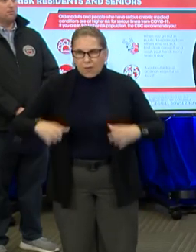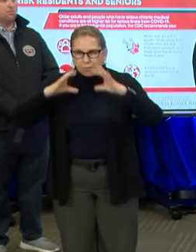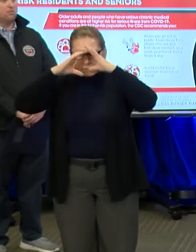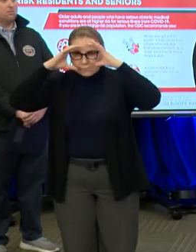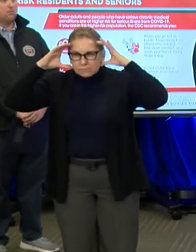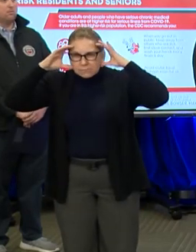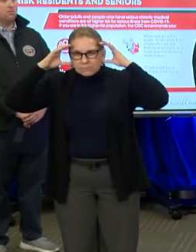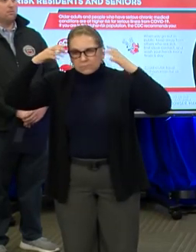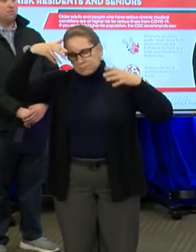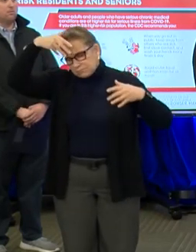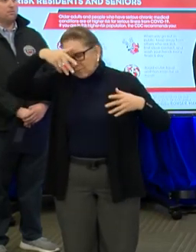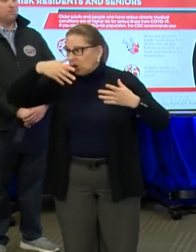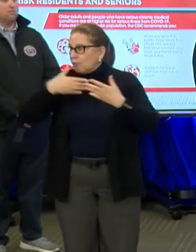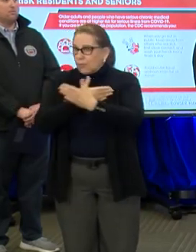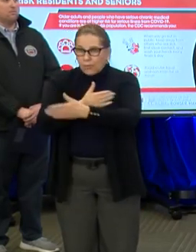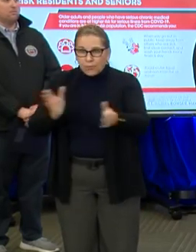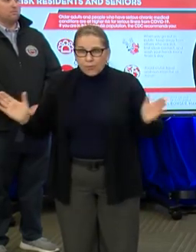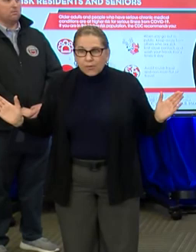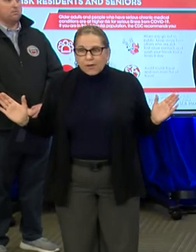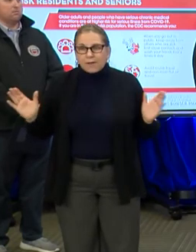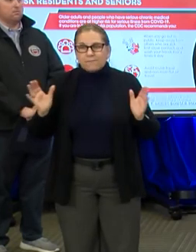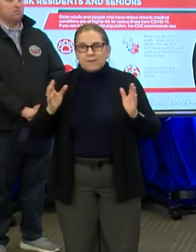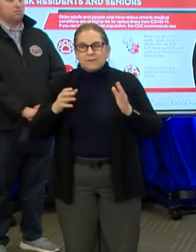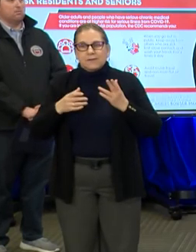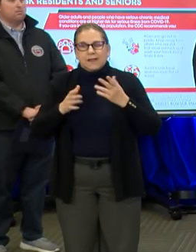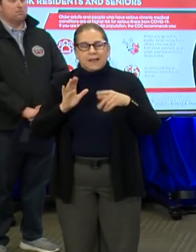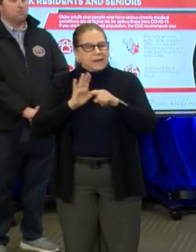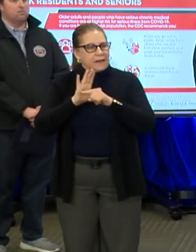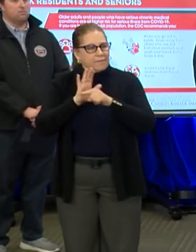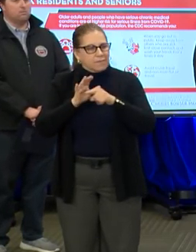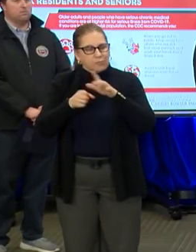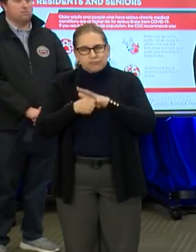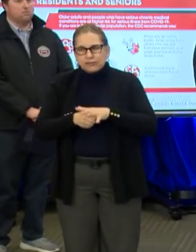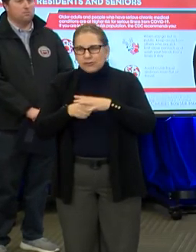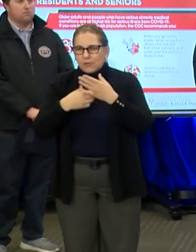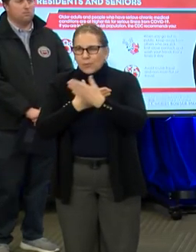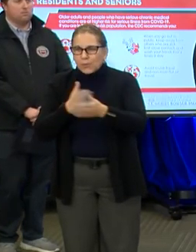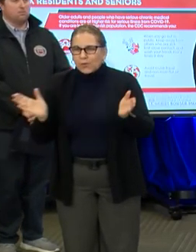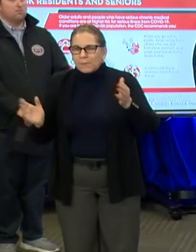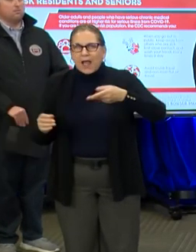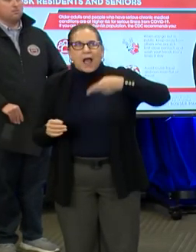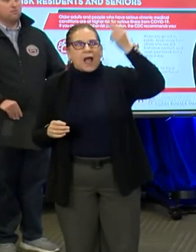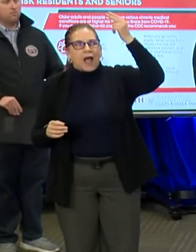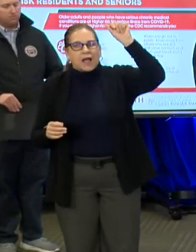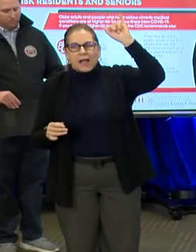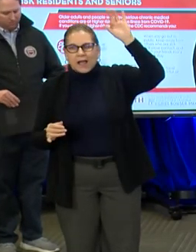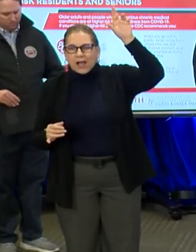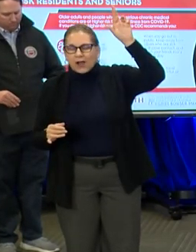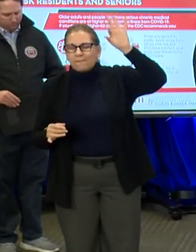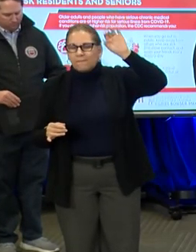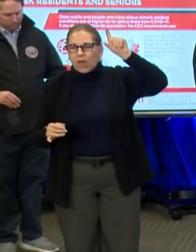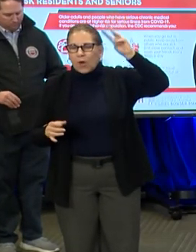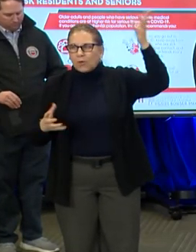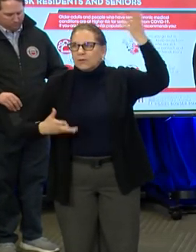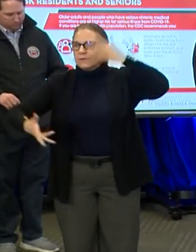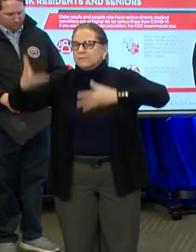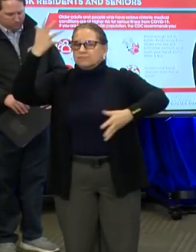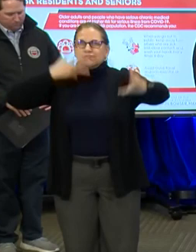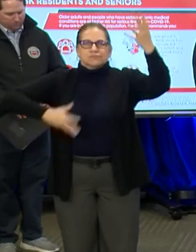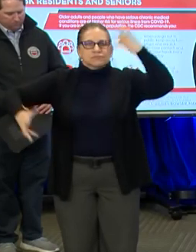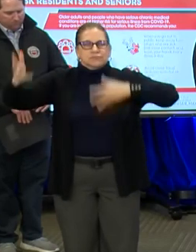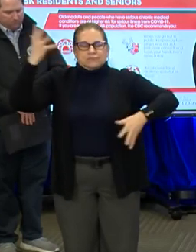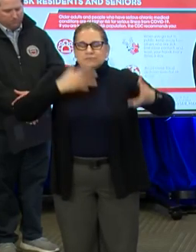the high airflow rooms, all of those things are used until you know the patient's status and once you know the patient's status if they're